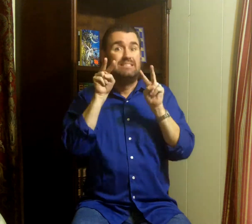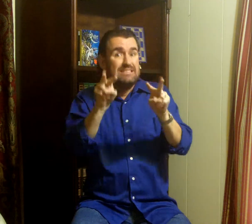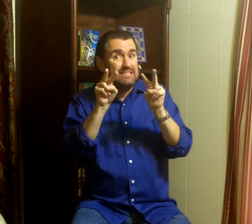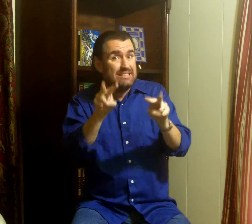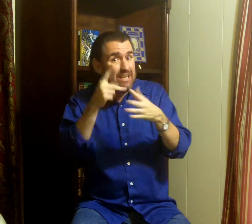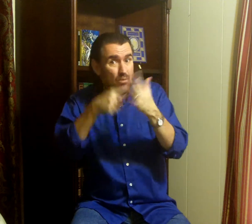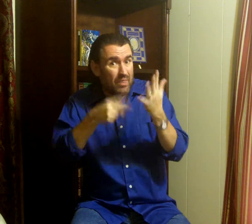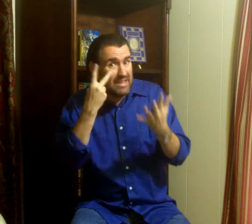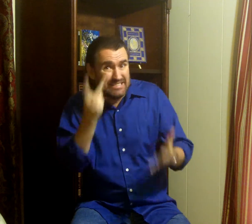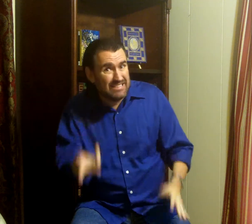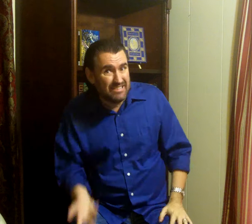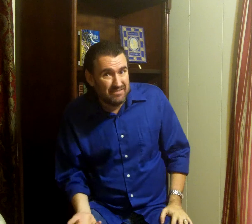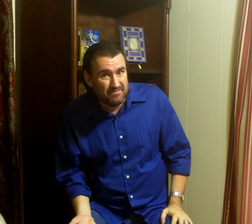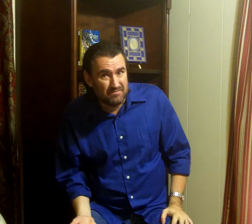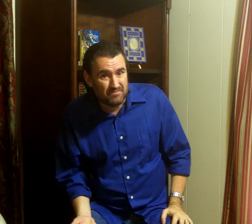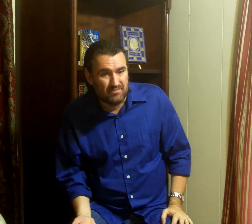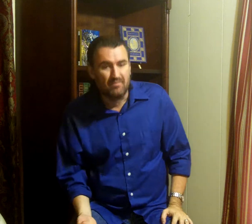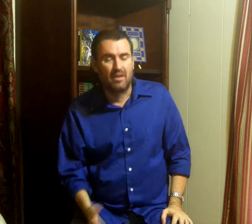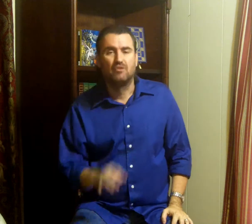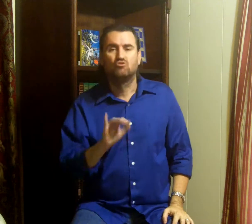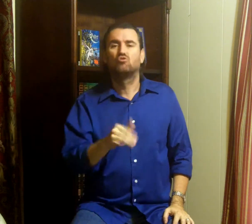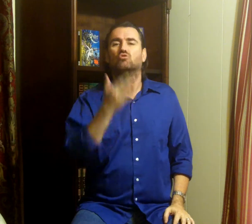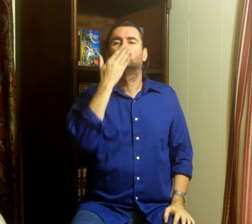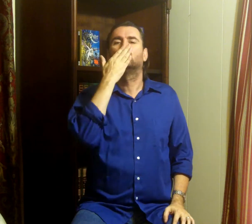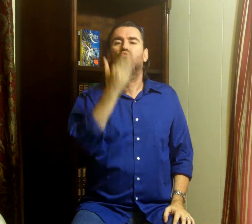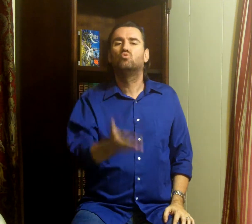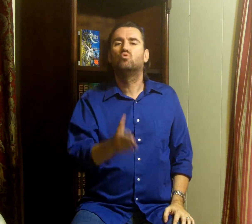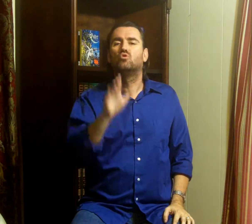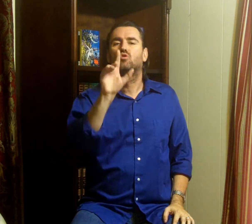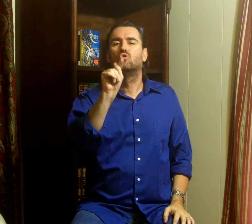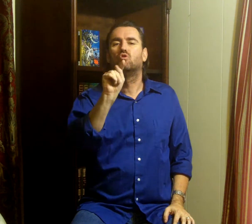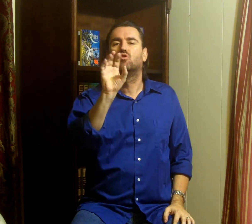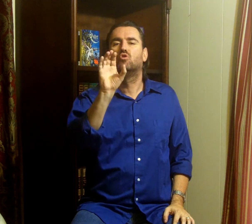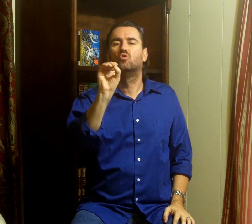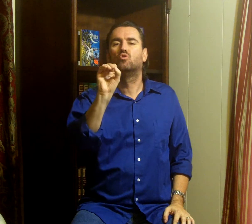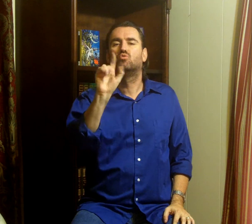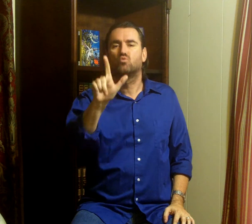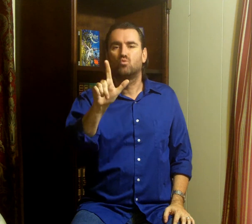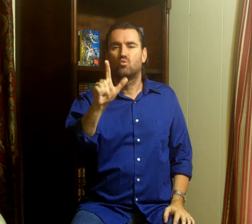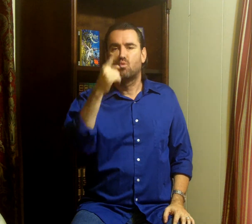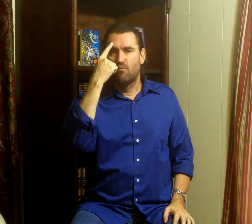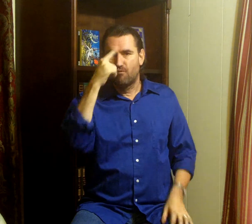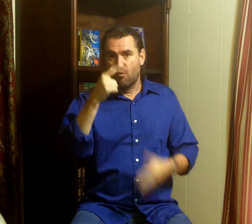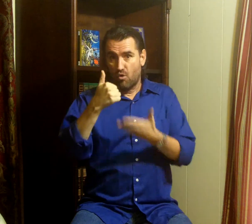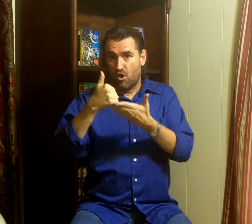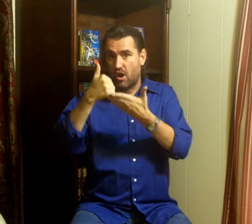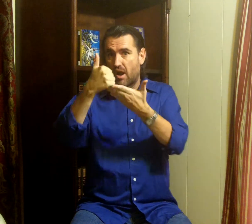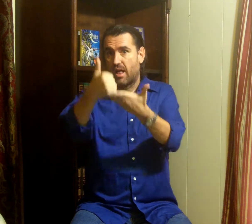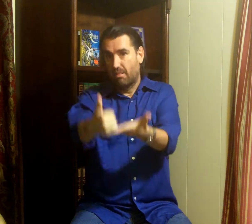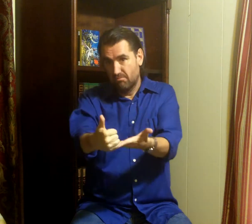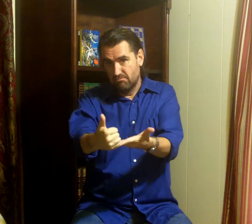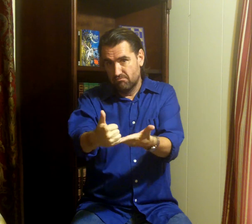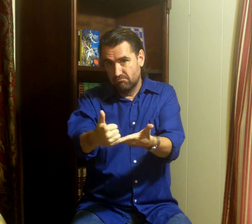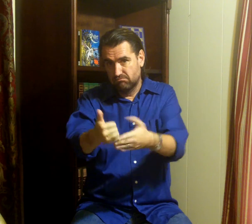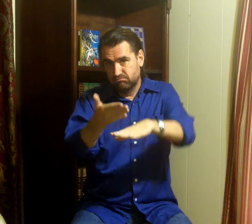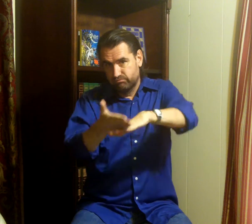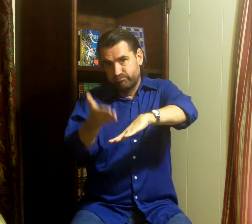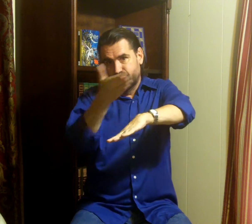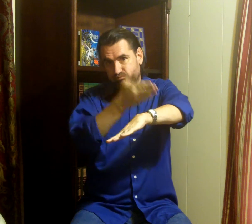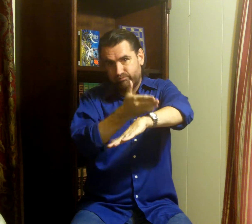So I find taking those tests is a good tool to help you become a better interpreter. So that's just some of the